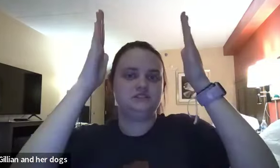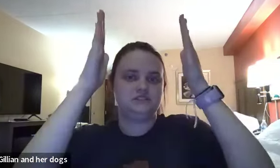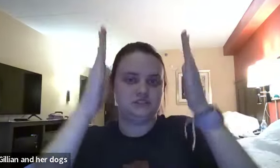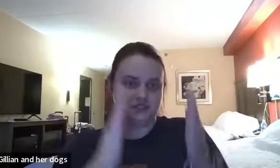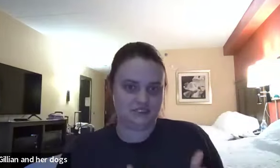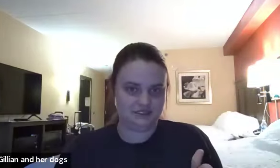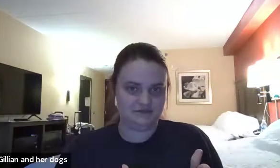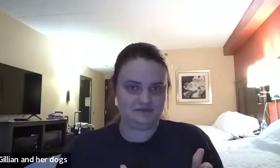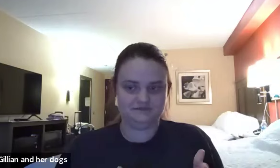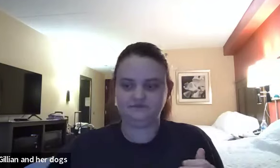biologist.